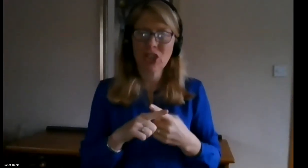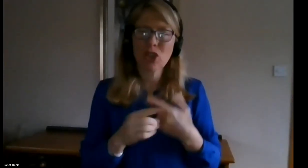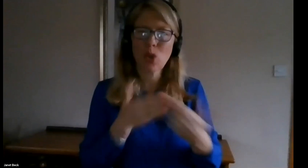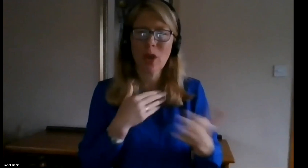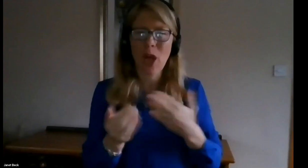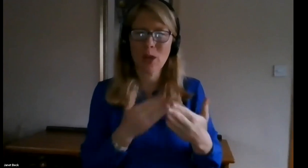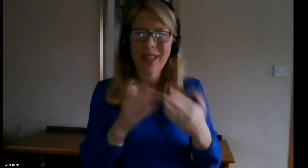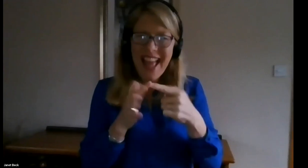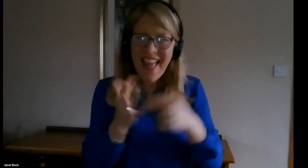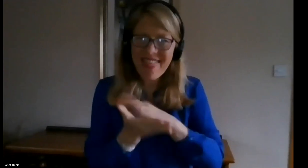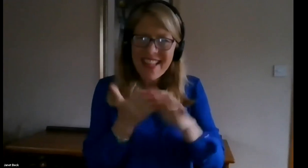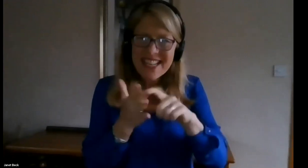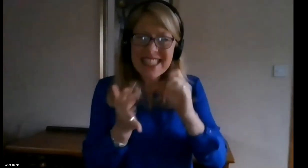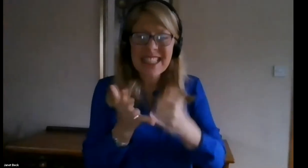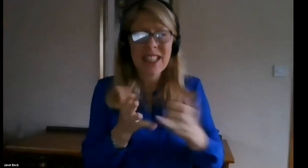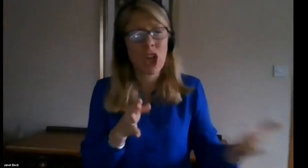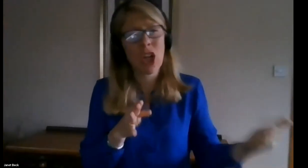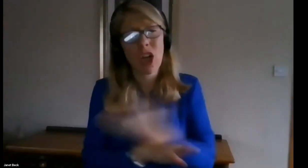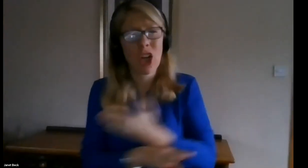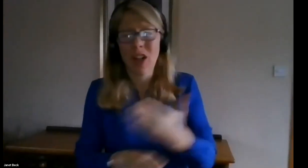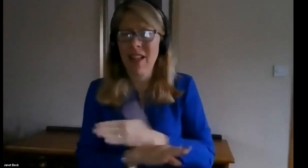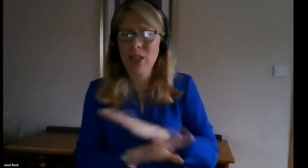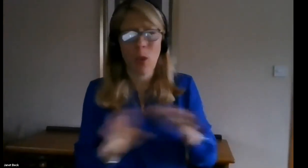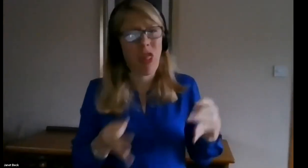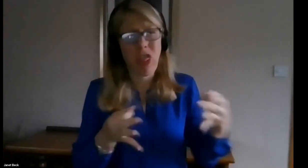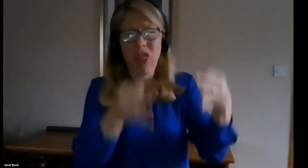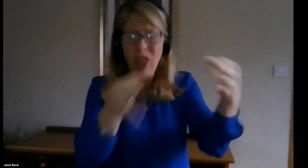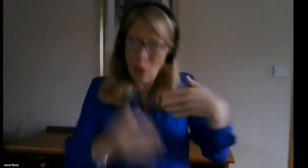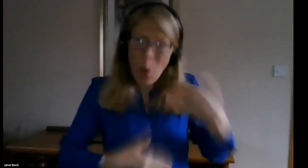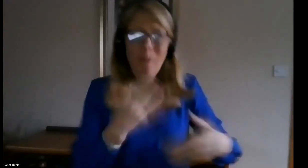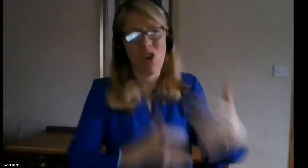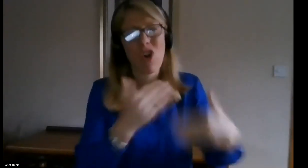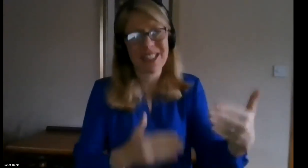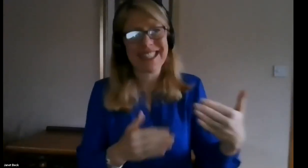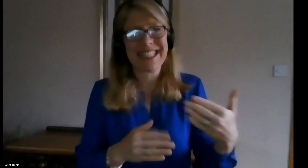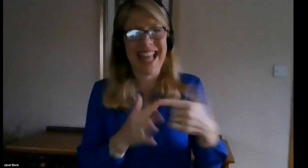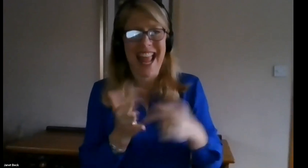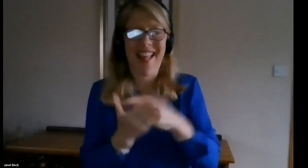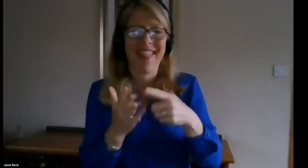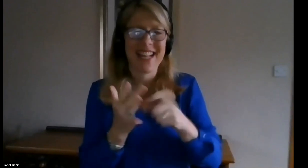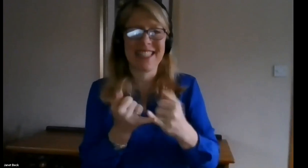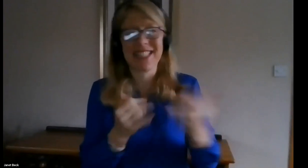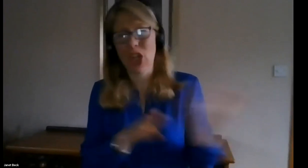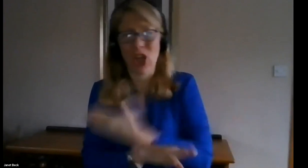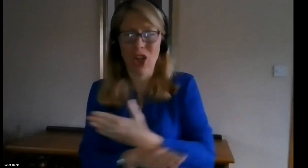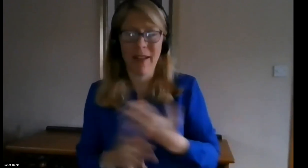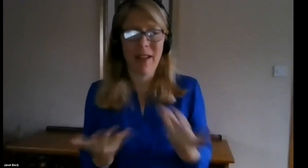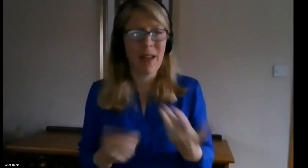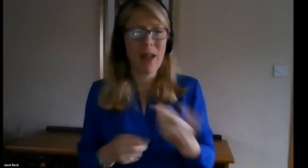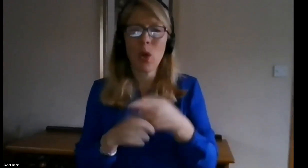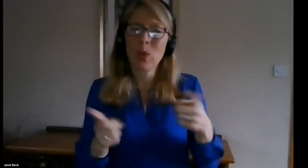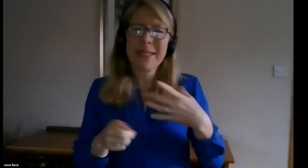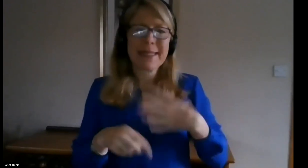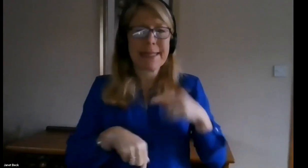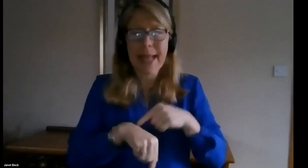if you're going to be doing interviews, anything that involves participants, you have to have ethics approval. And you need time to do those interviews, to